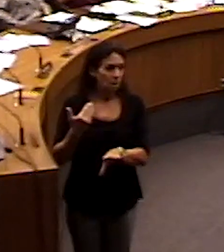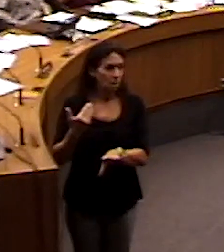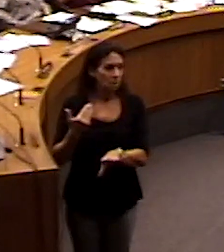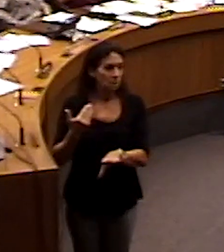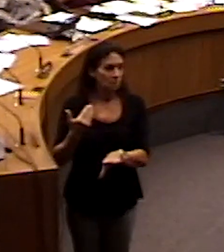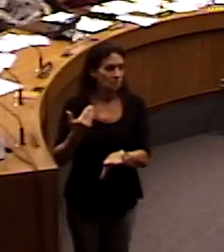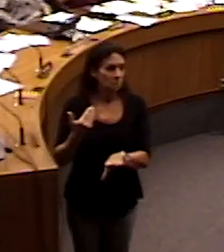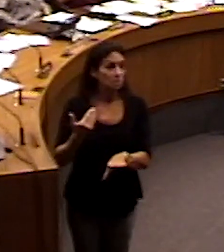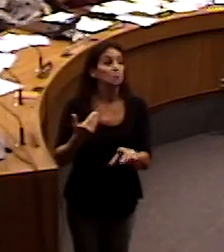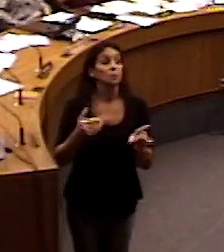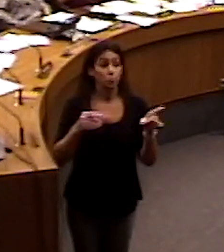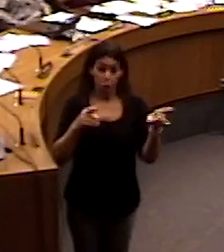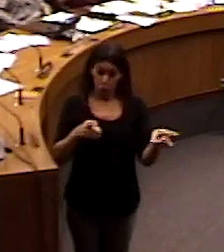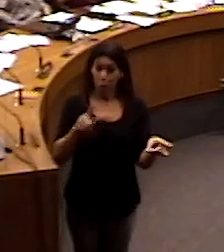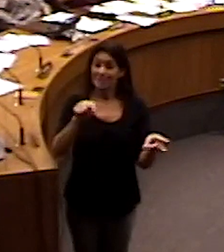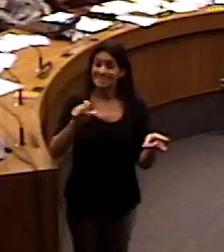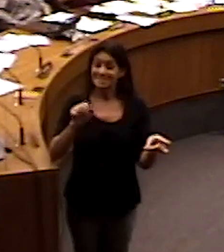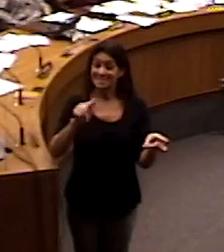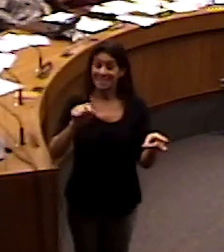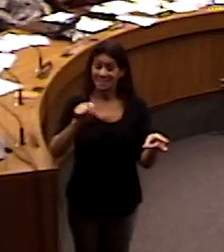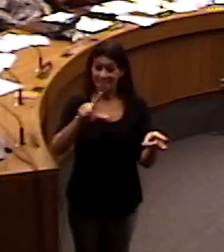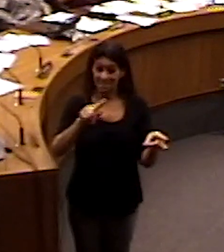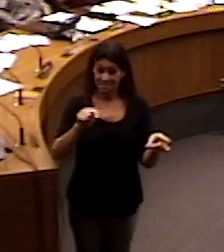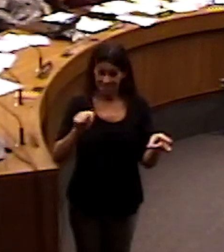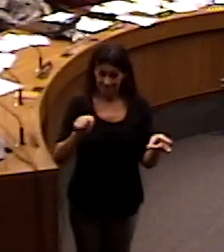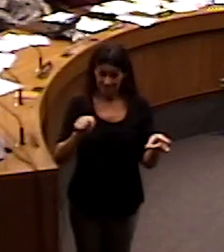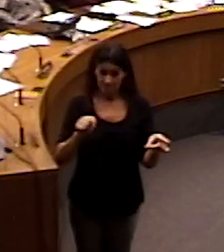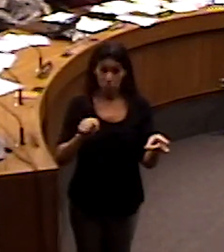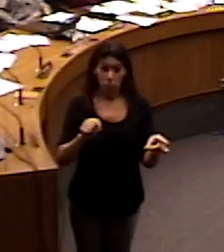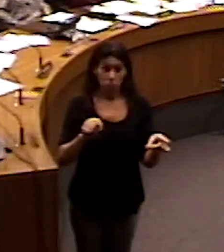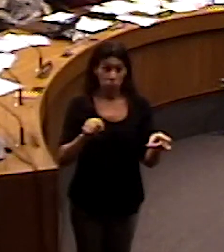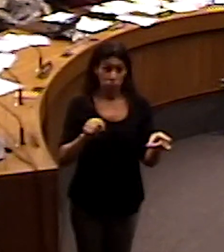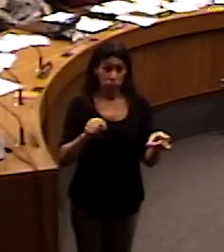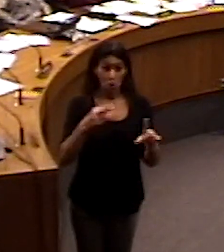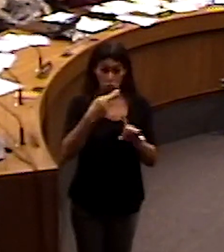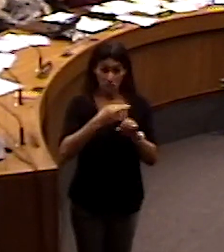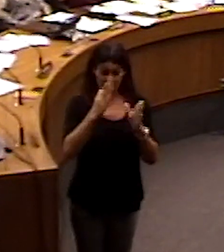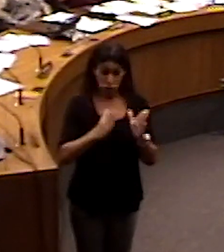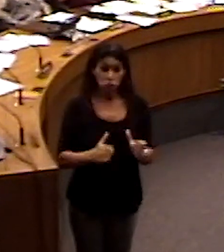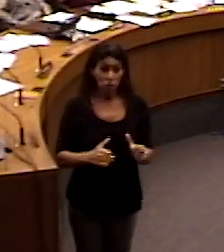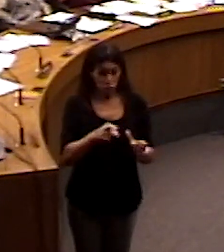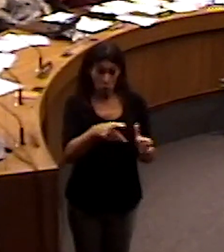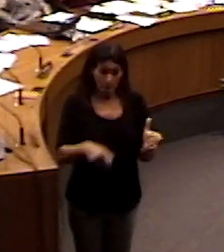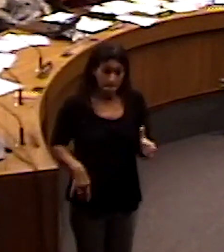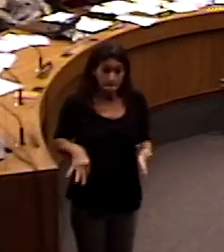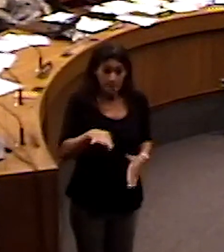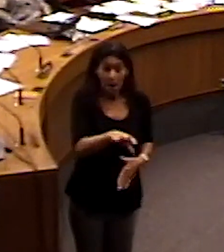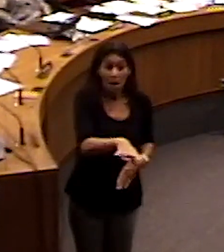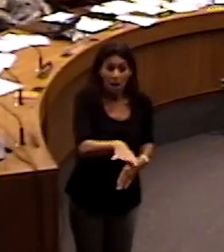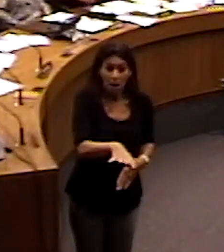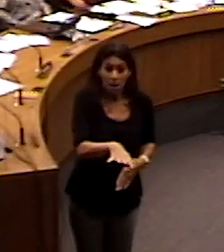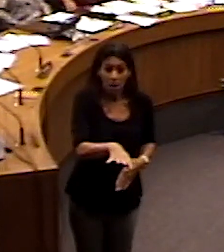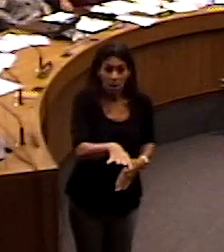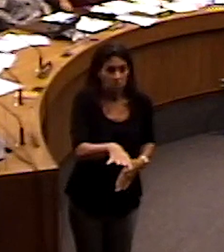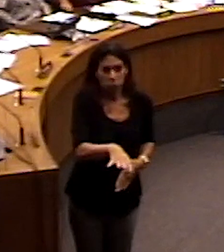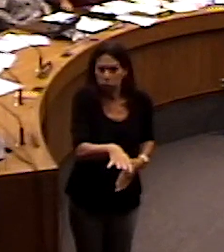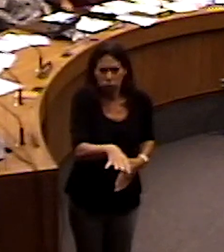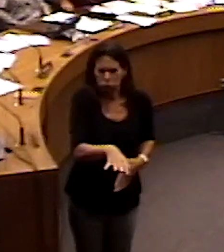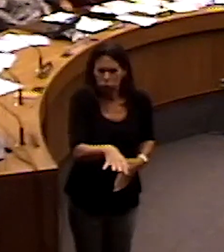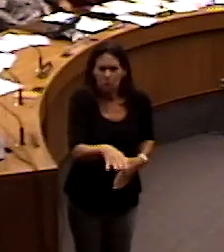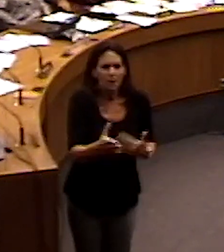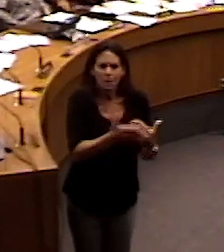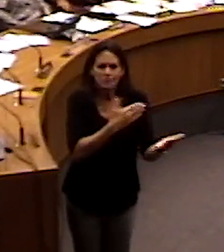as a tenant paying rent for your pad site, you're no different than a tenant living in an